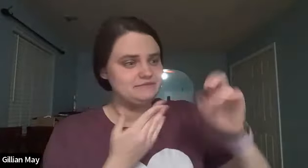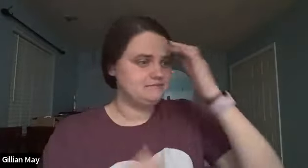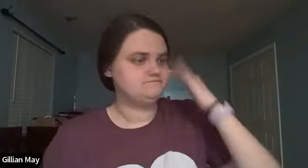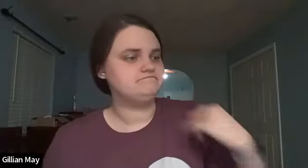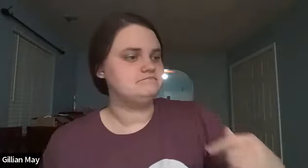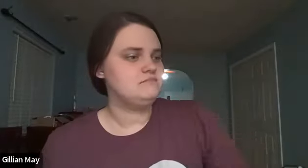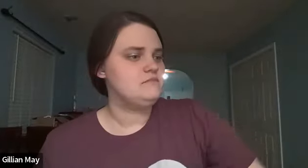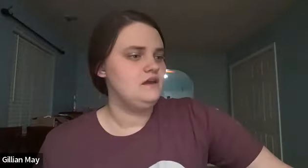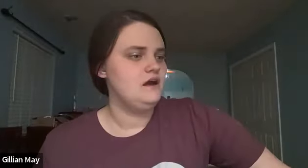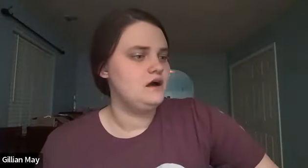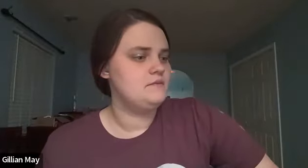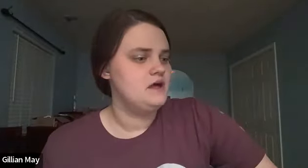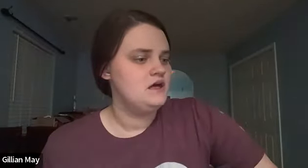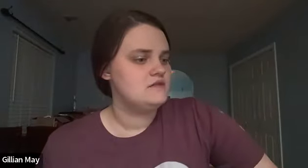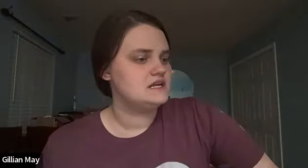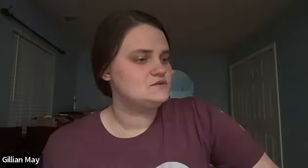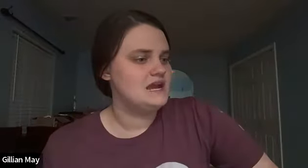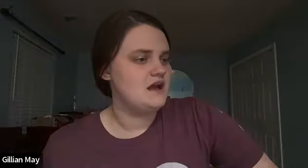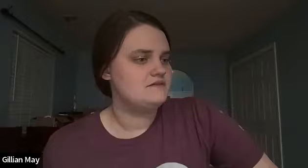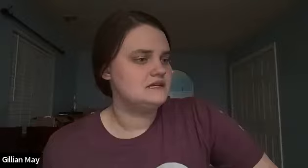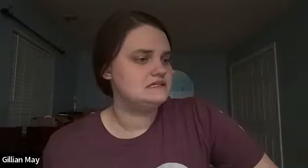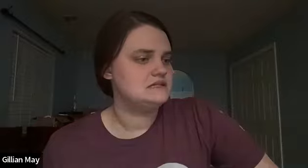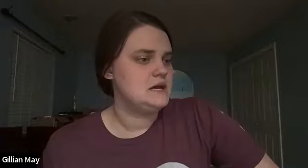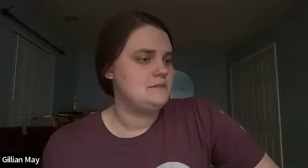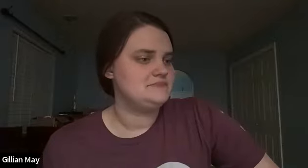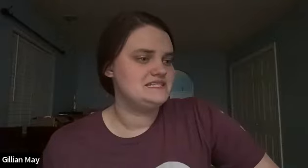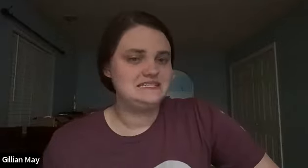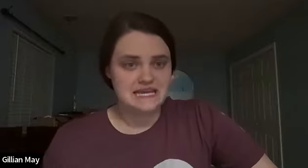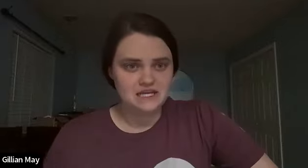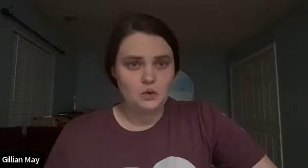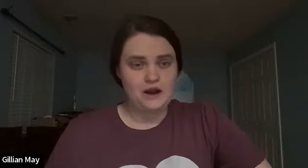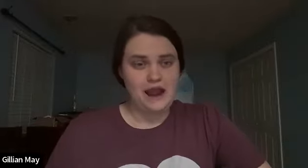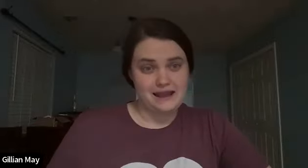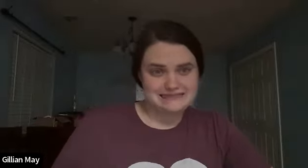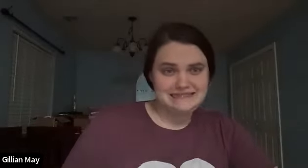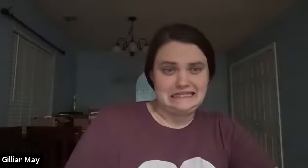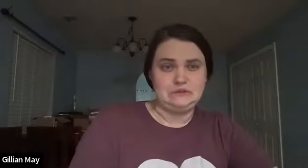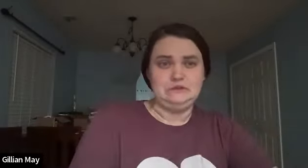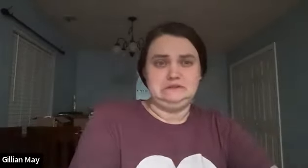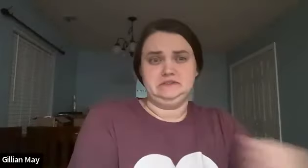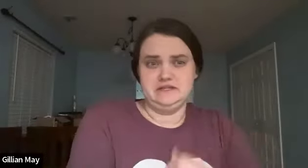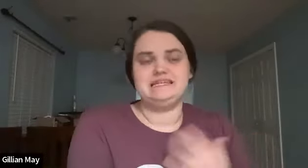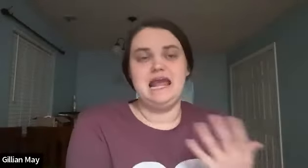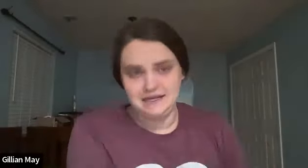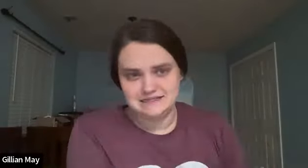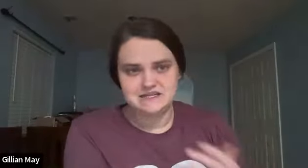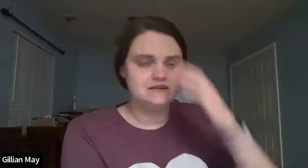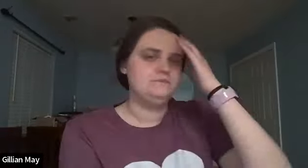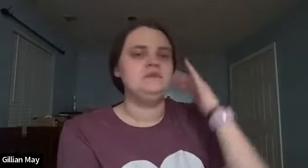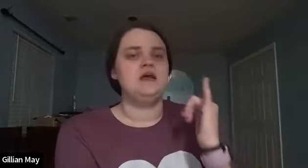me. The next one I have is mistake or accident, like, ooh, sorry, that was an accident. And